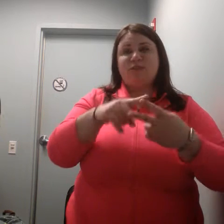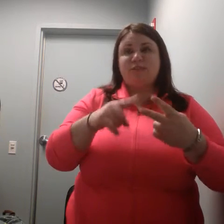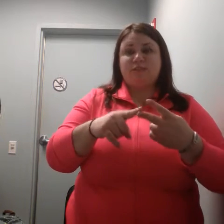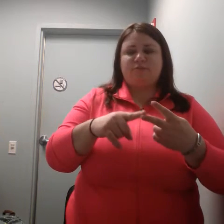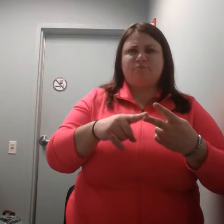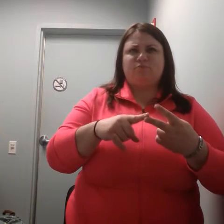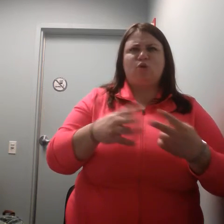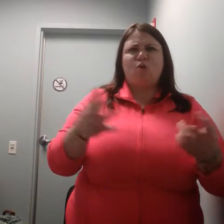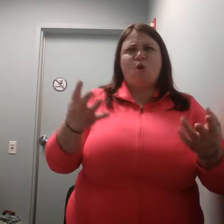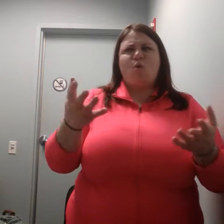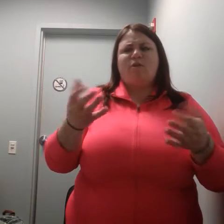do?